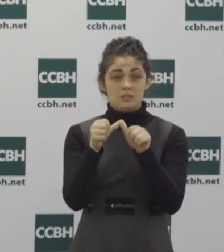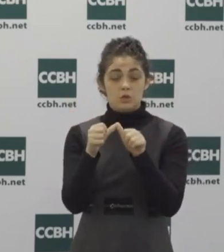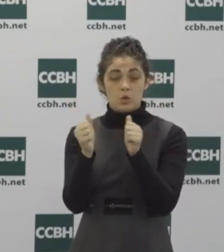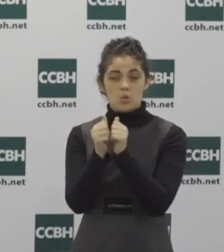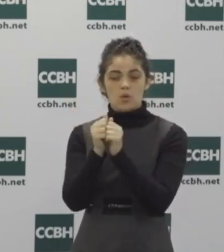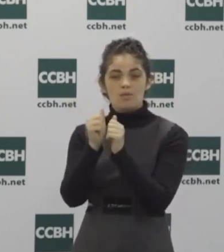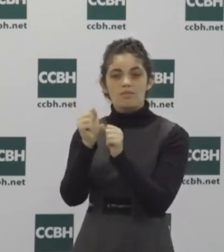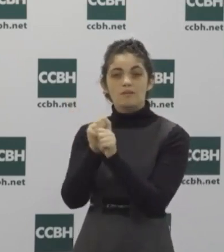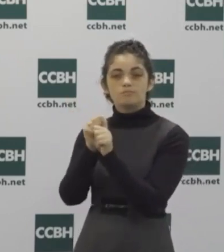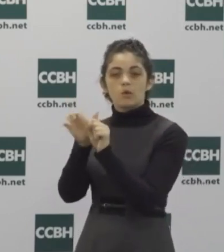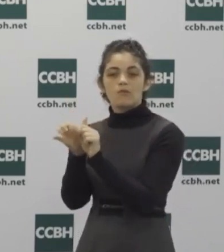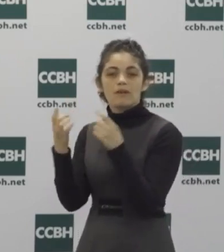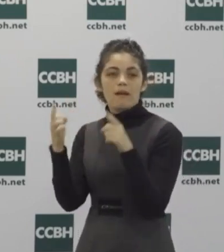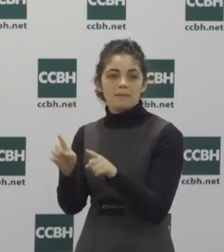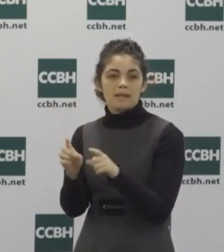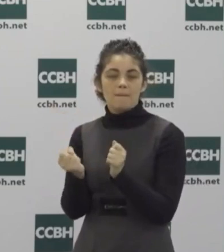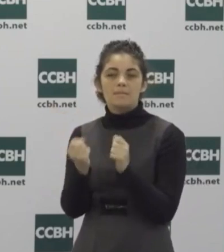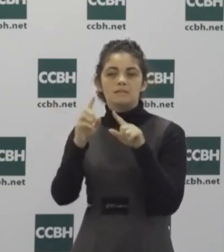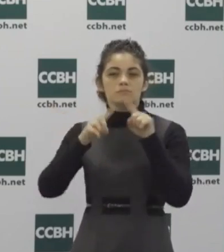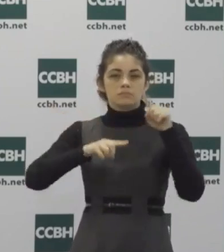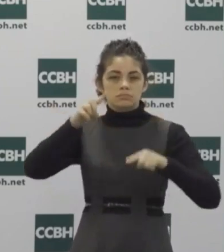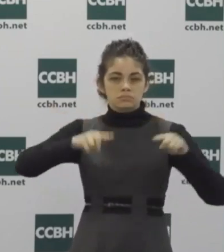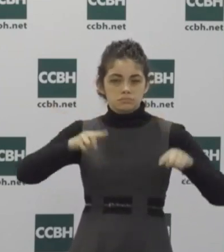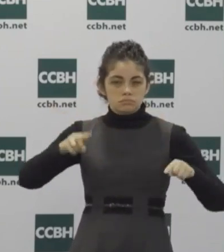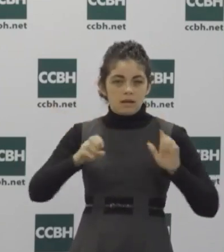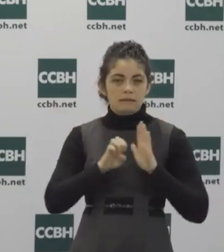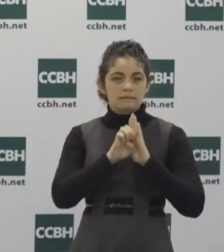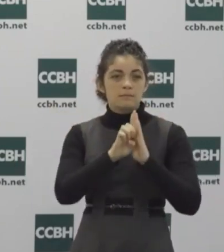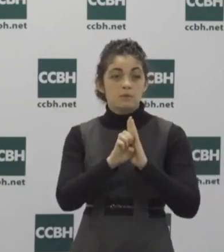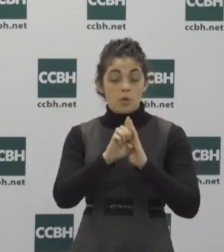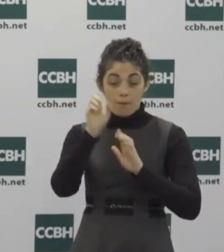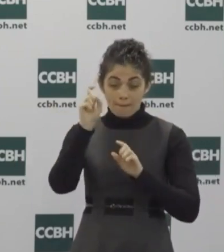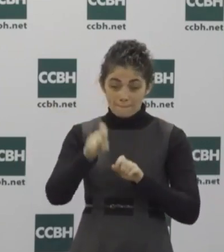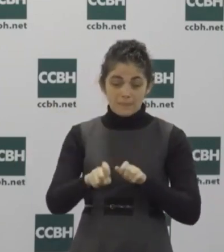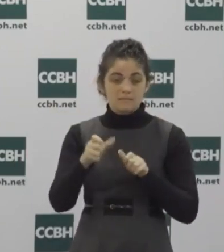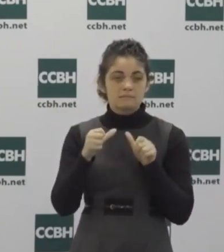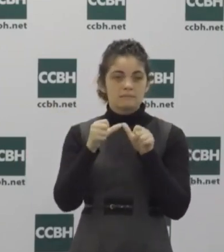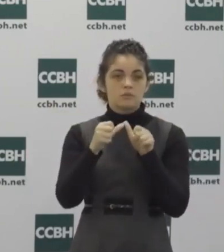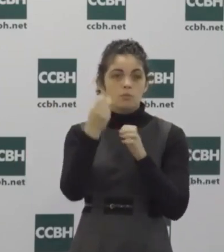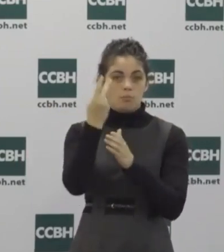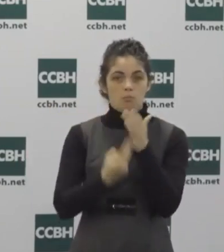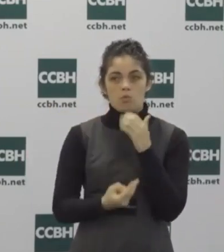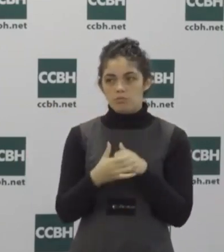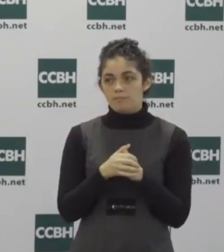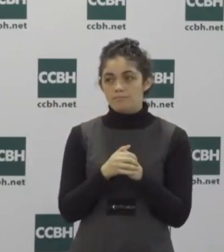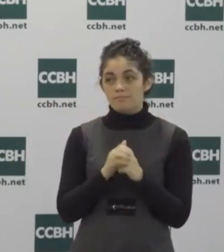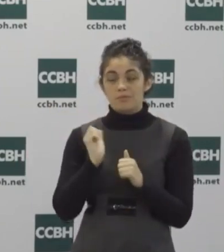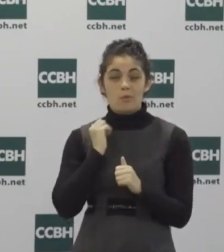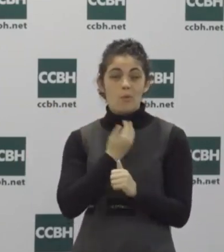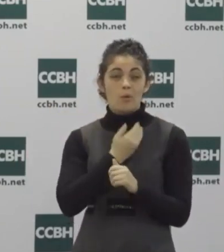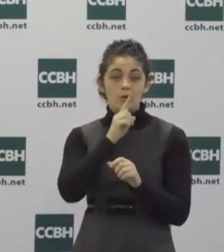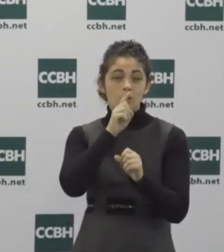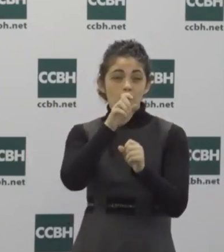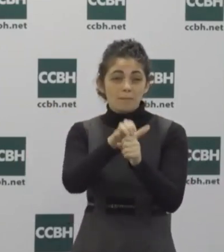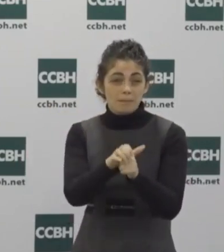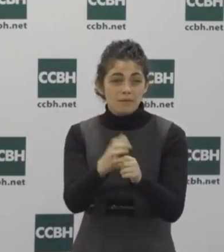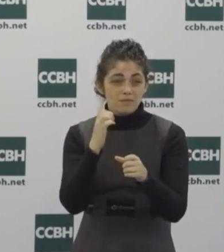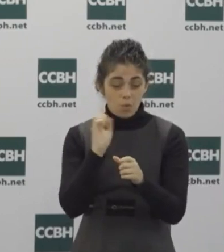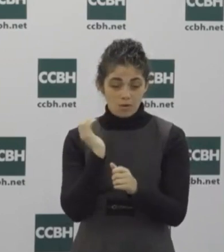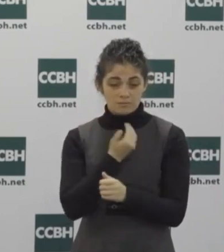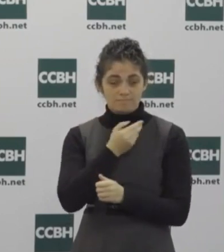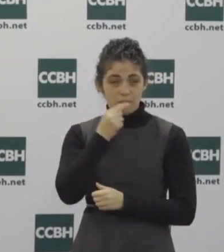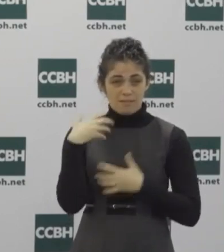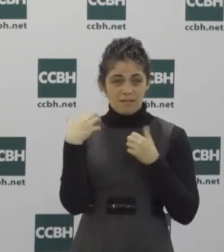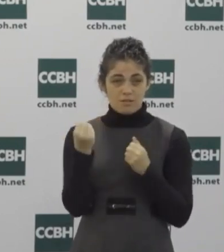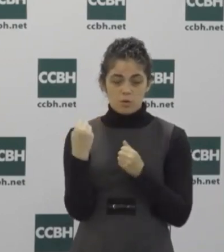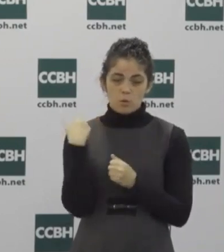response goes forward, and there are many other examples. So we must do both. And our commitment in public health is to do that. We want you to